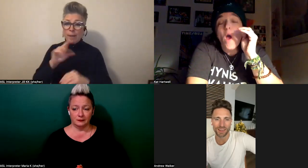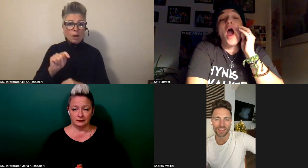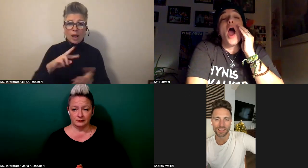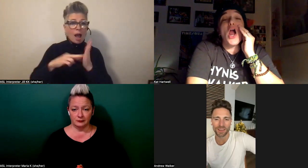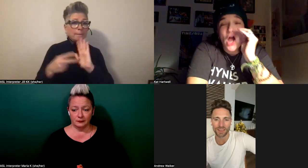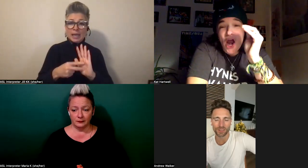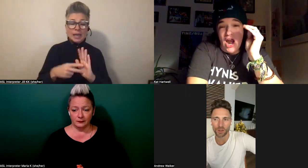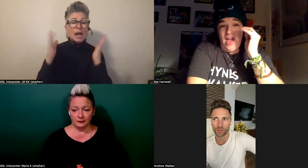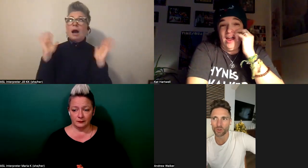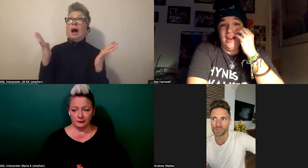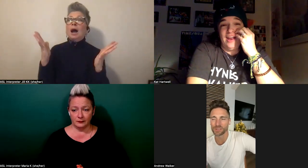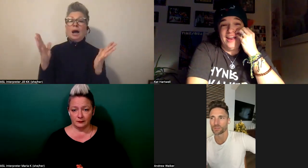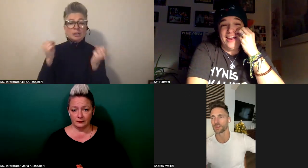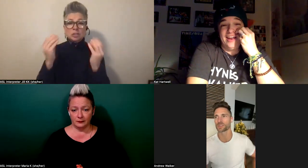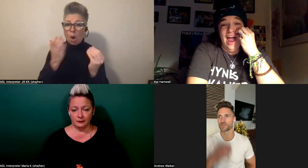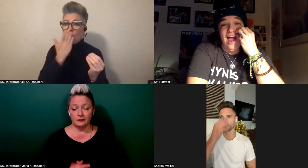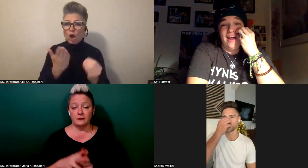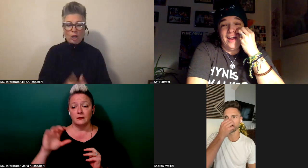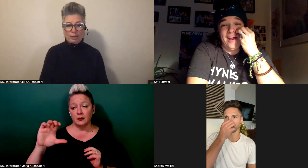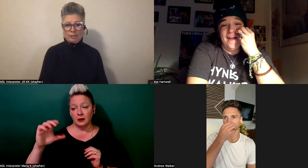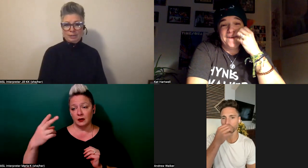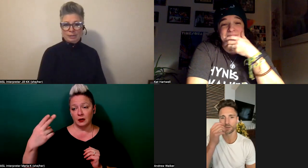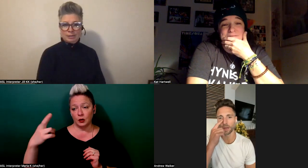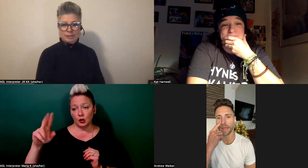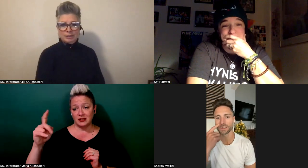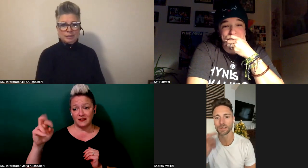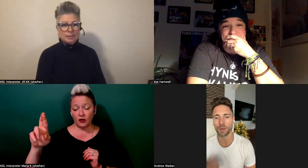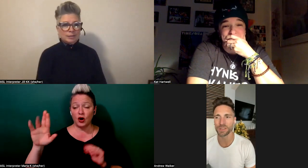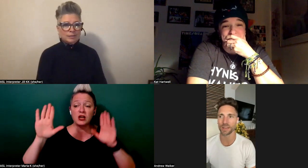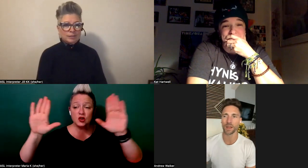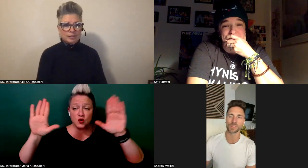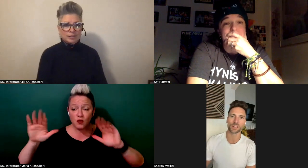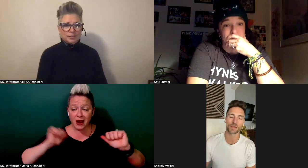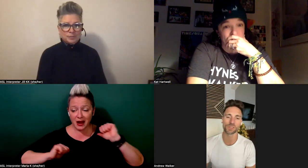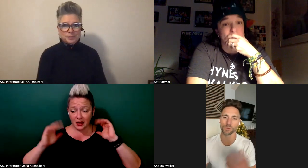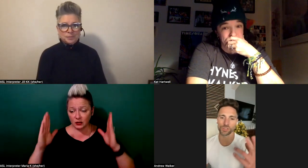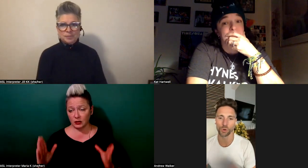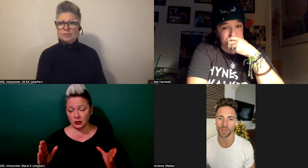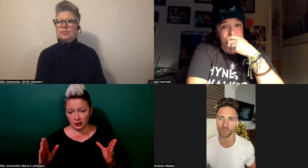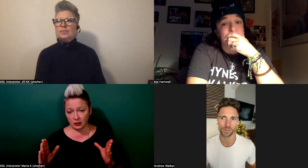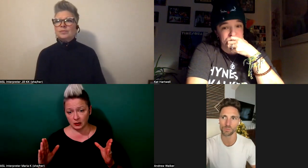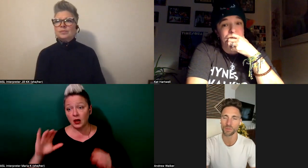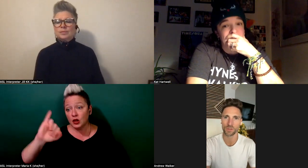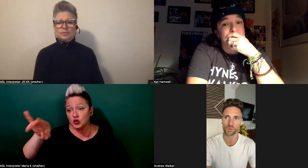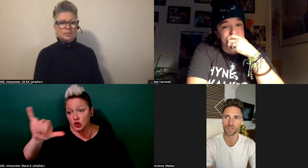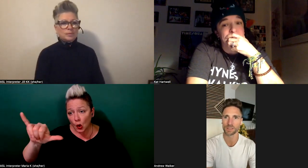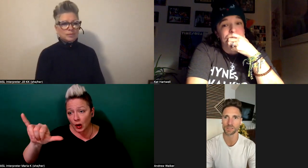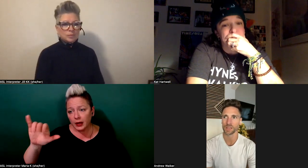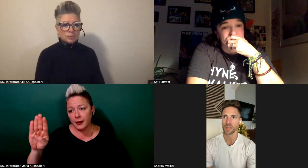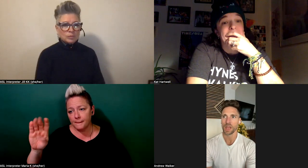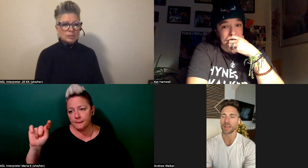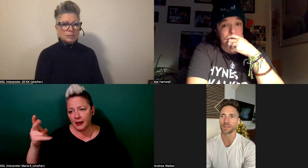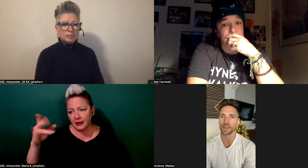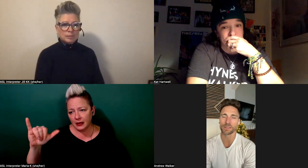so yeah. Christopher is such a great actor. I was actually, and so is Joy. So is Bethany Joy